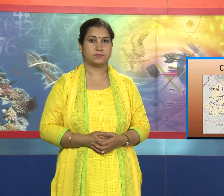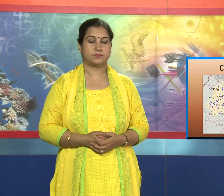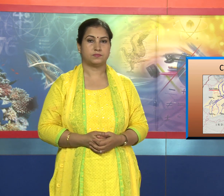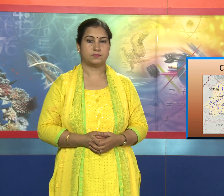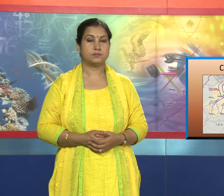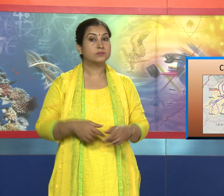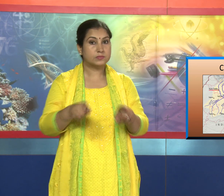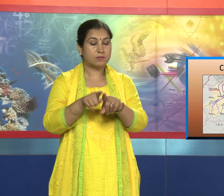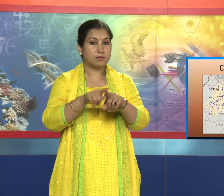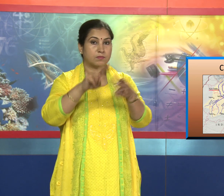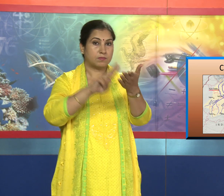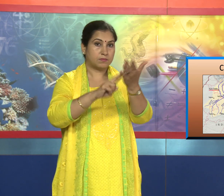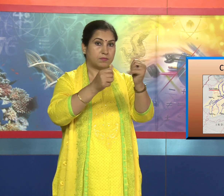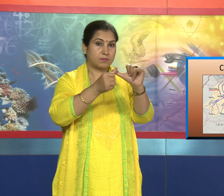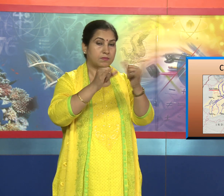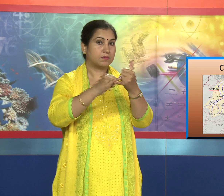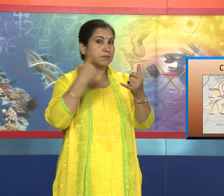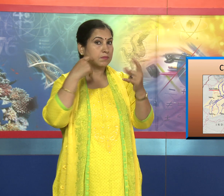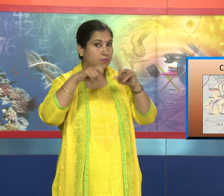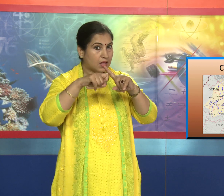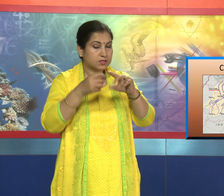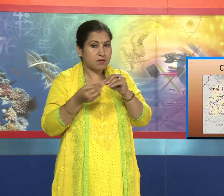Nasik along Godavari,